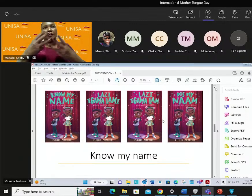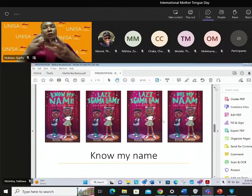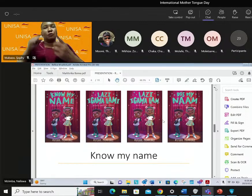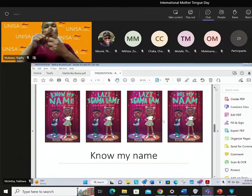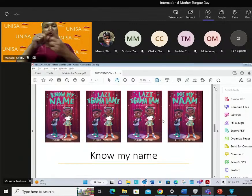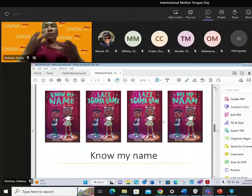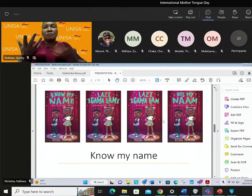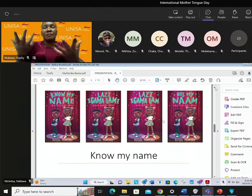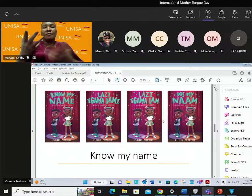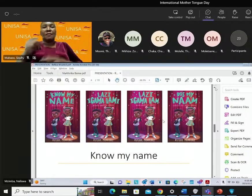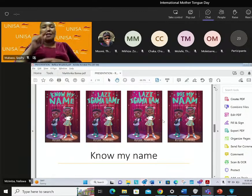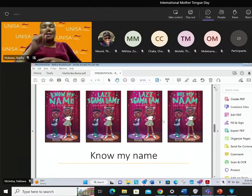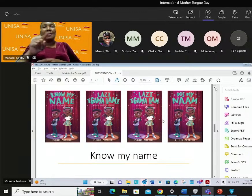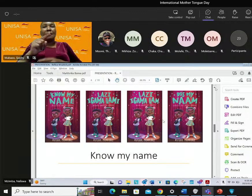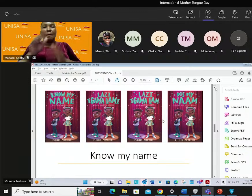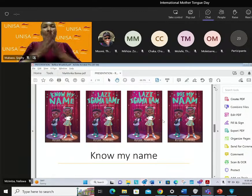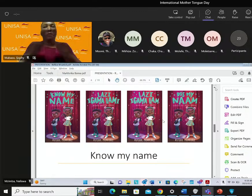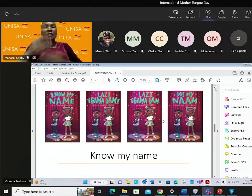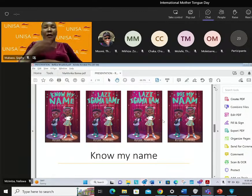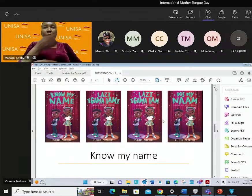books are available in all the languages.